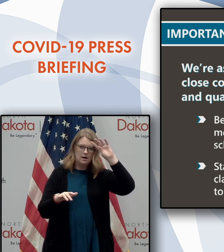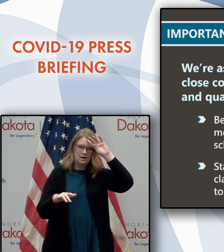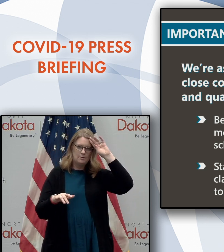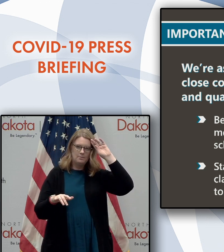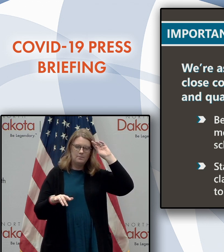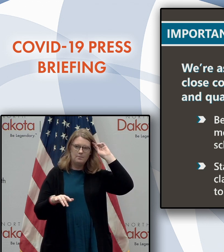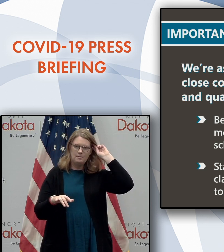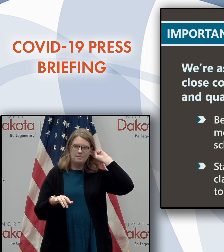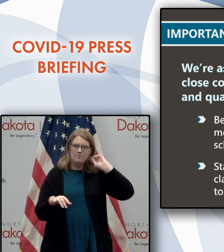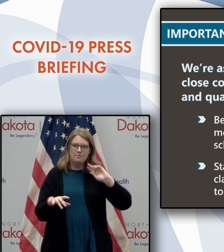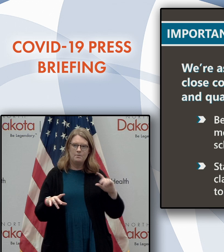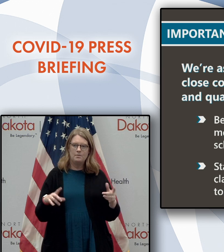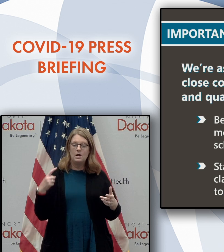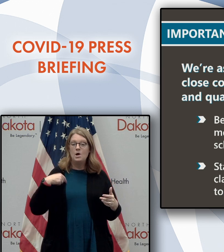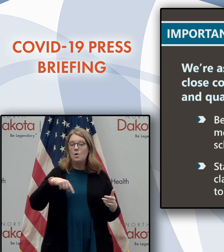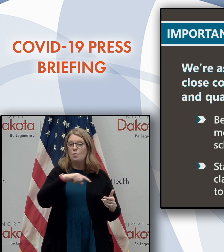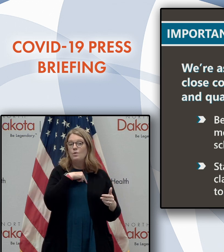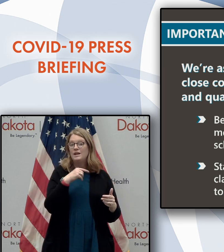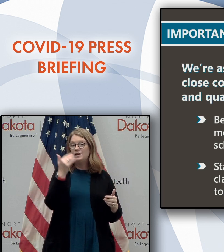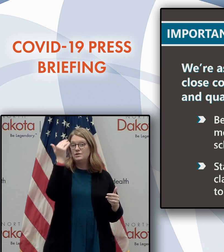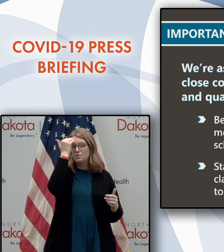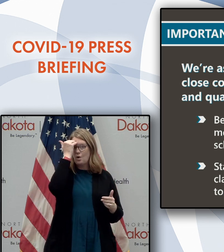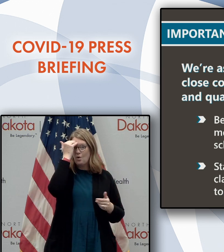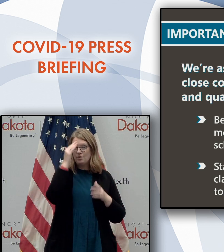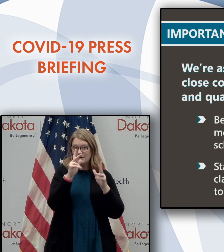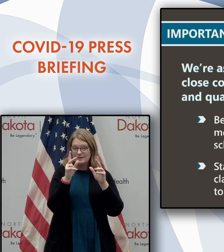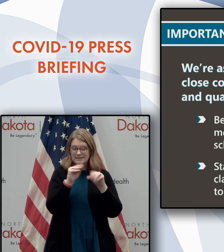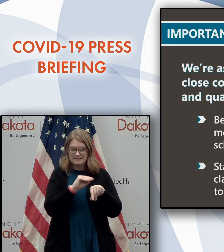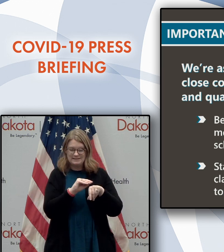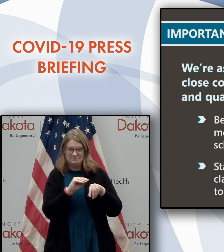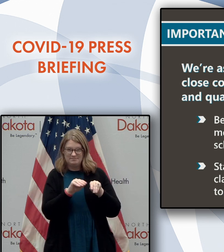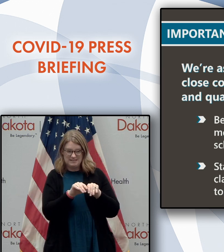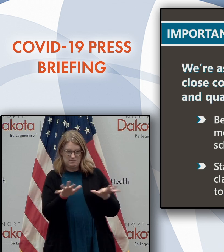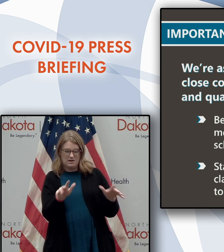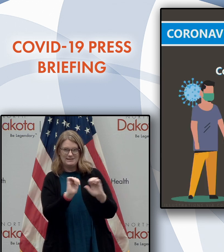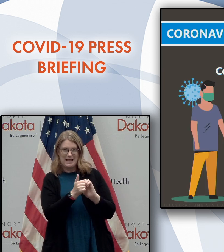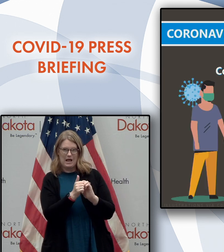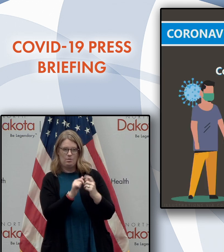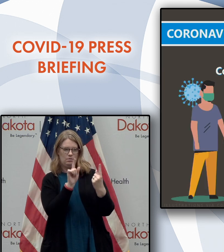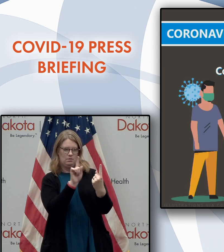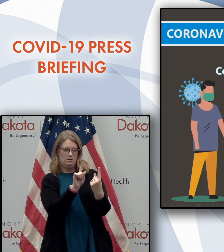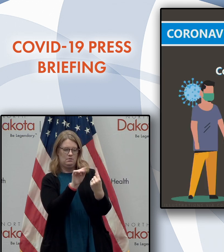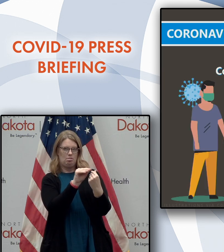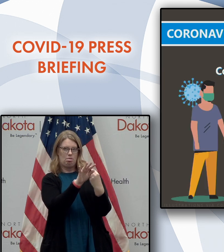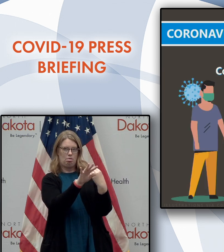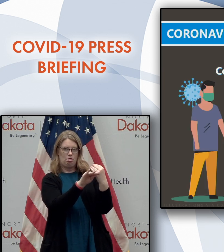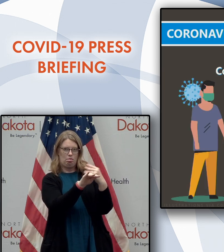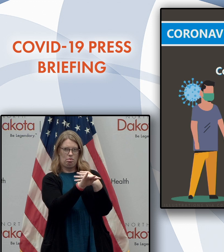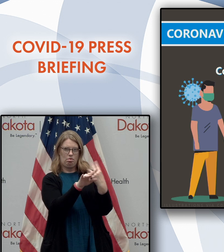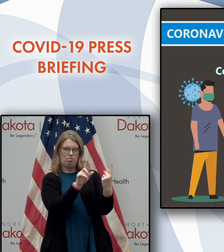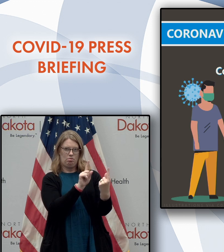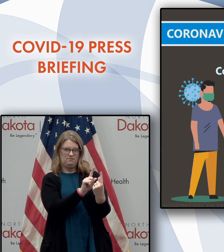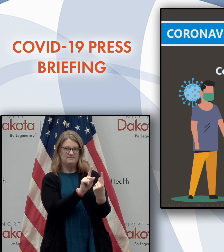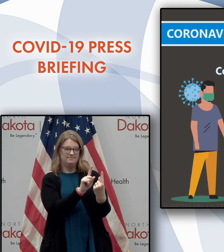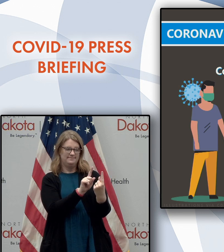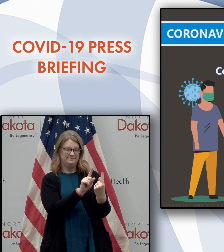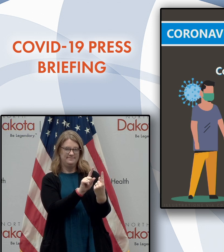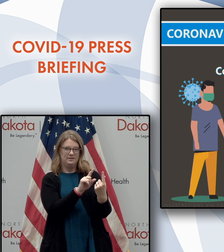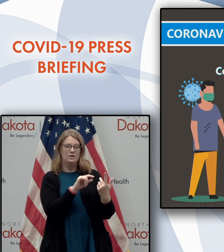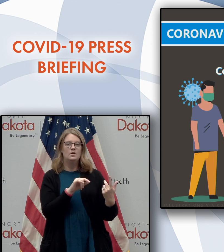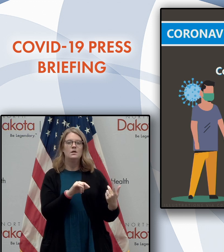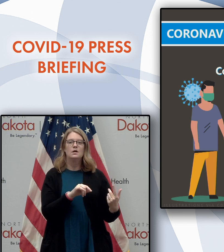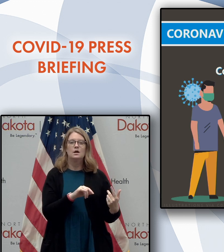that we know that it spreads from person to person, and the virus can't live unless it has a human host to do